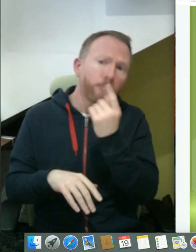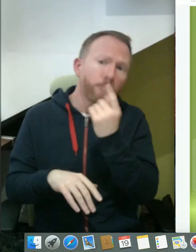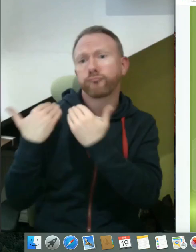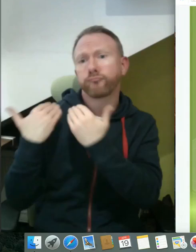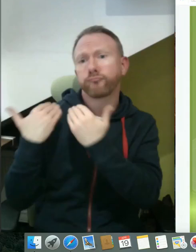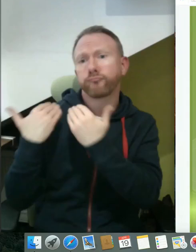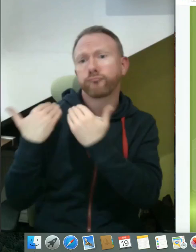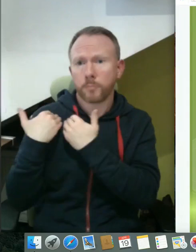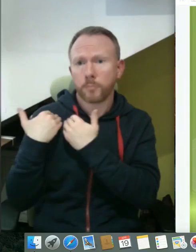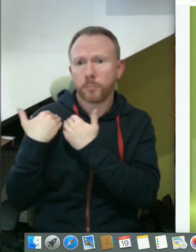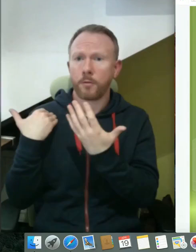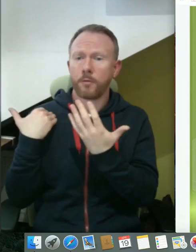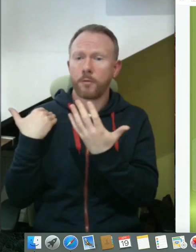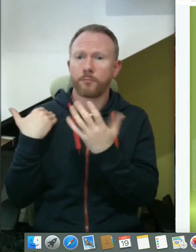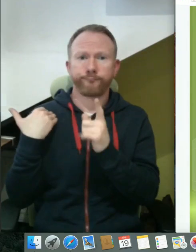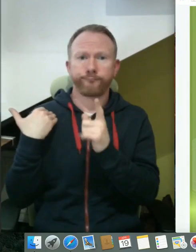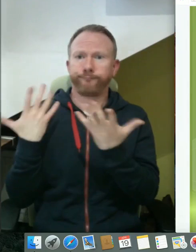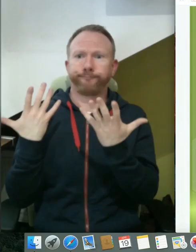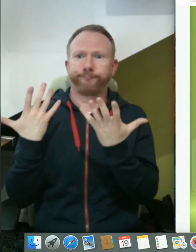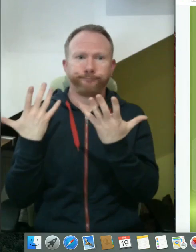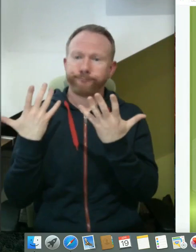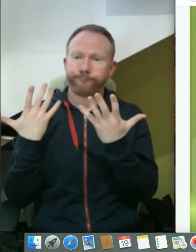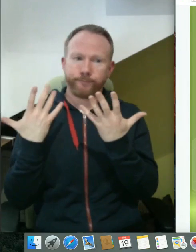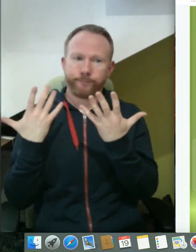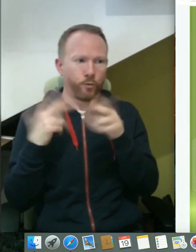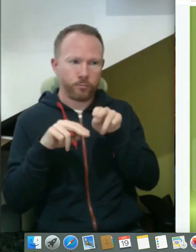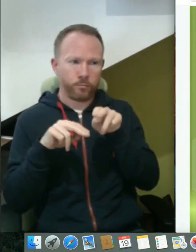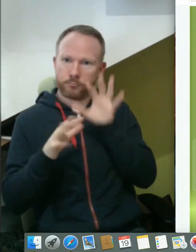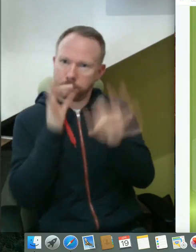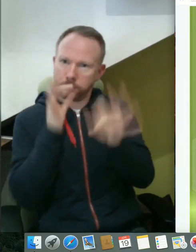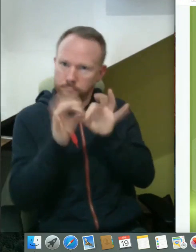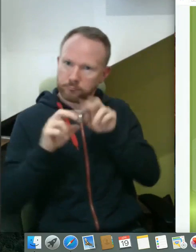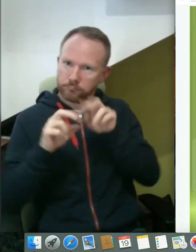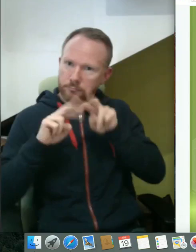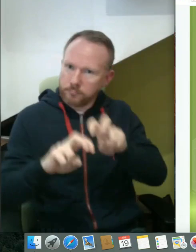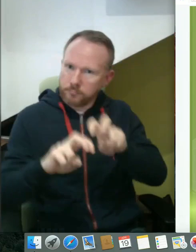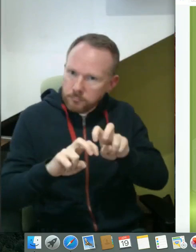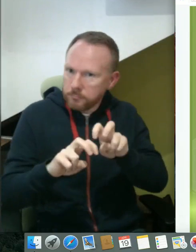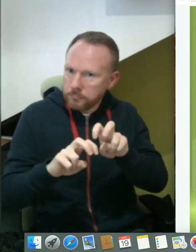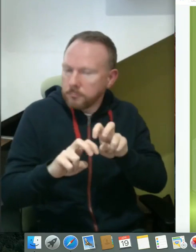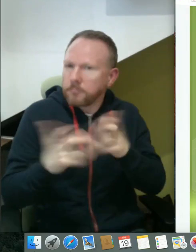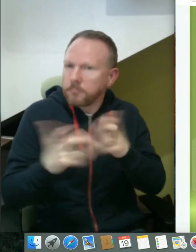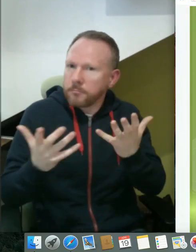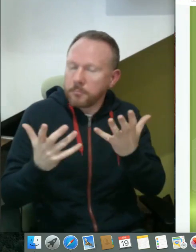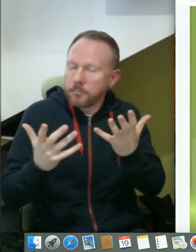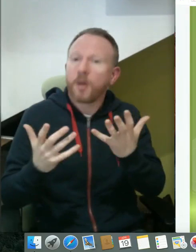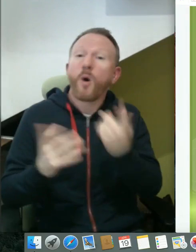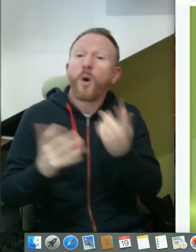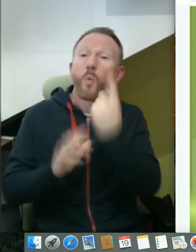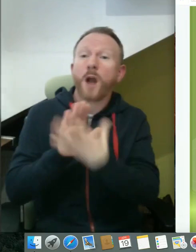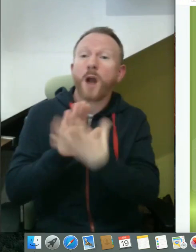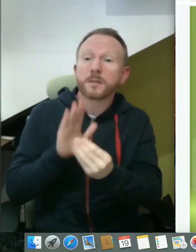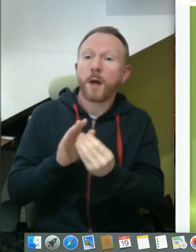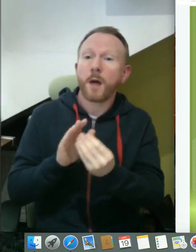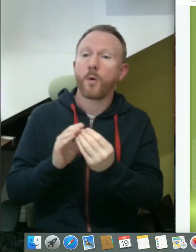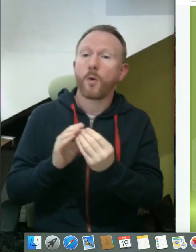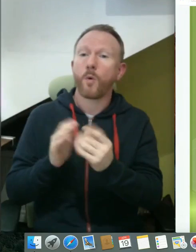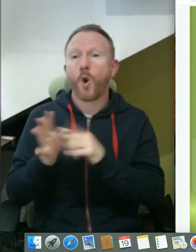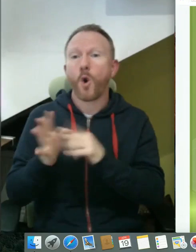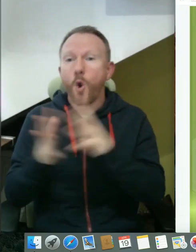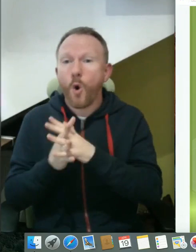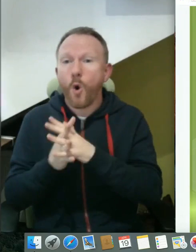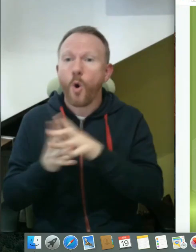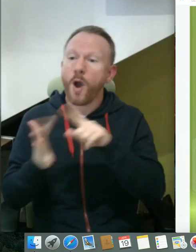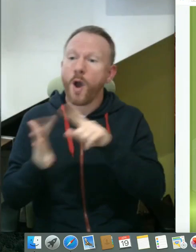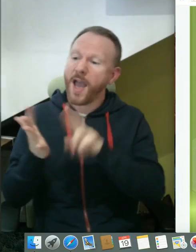are tasked with law enforcement. So, for example, obviously, the first one we all think